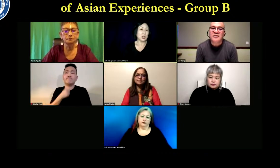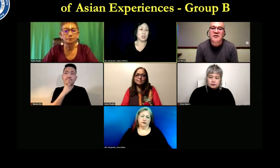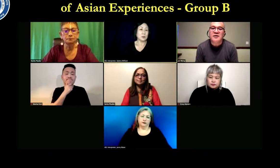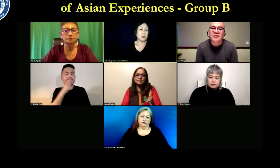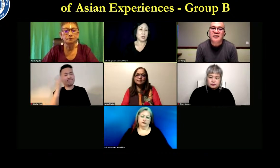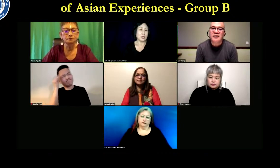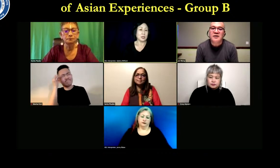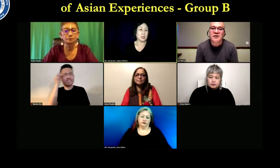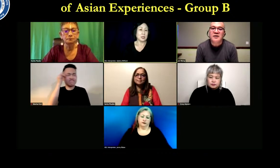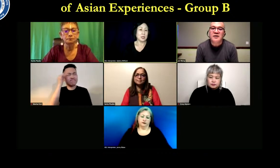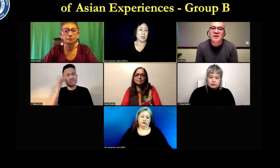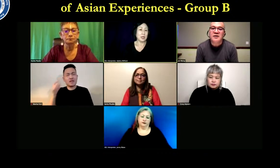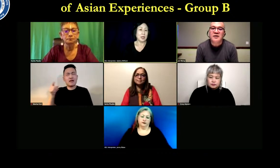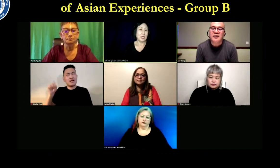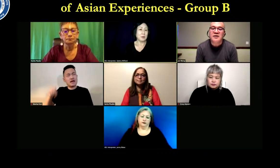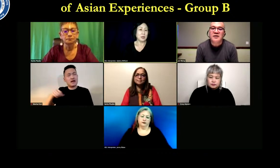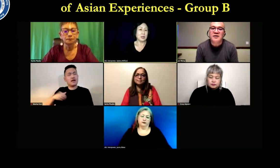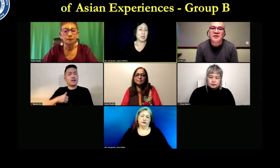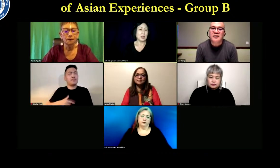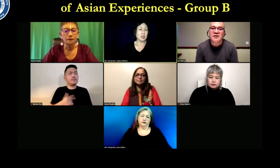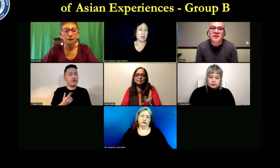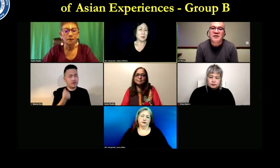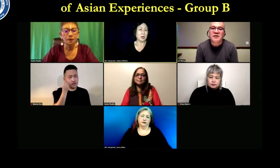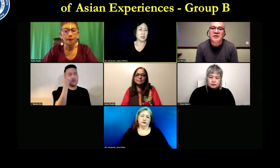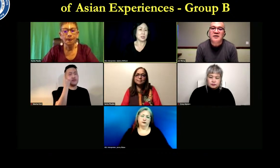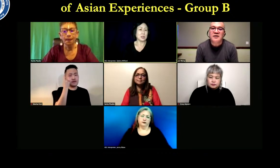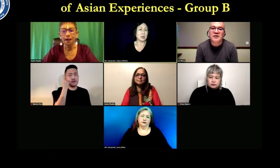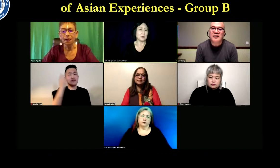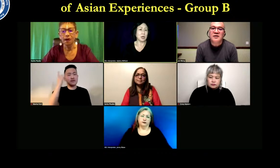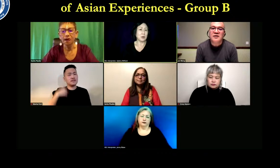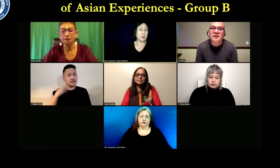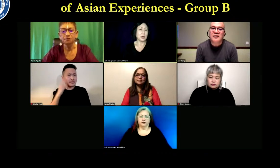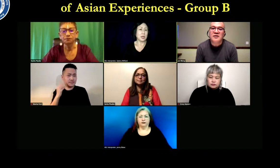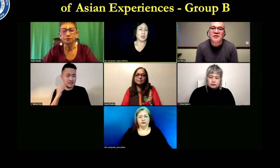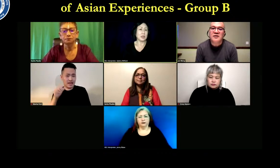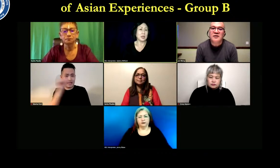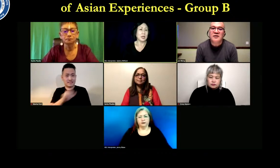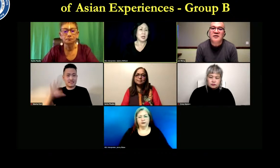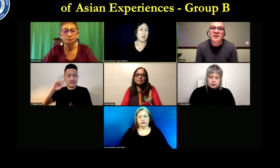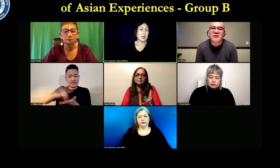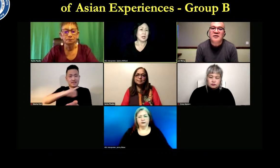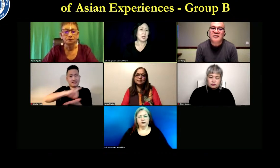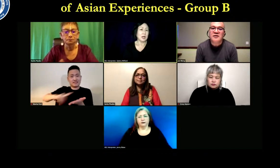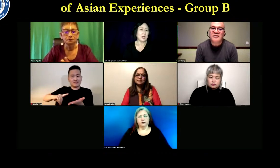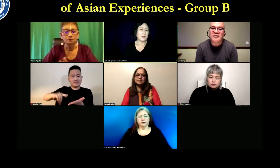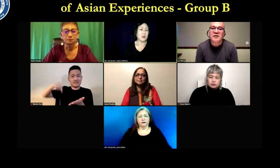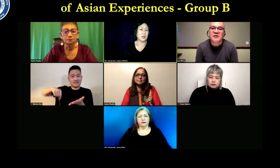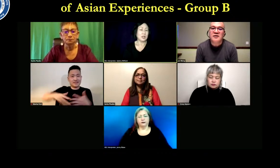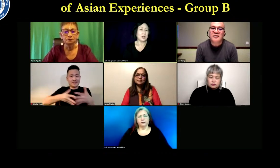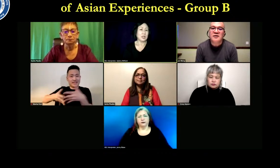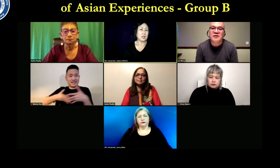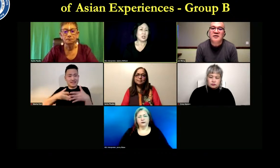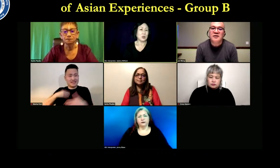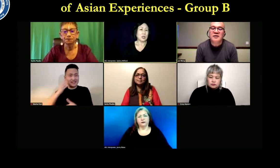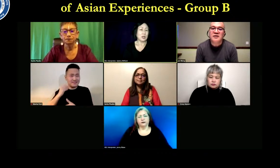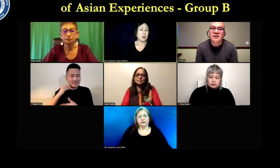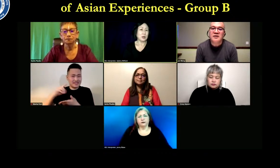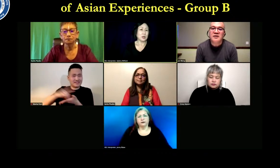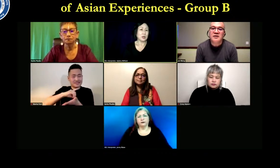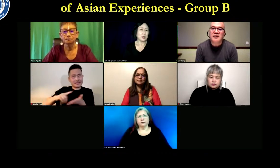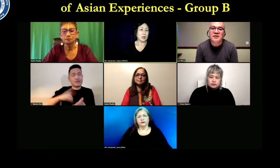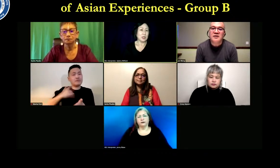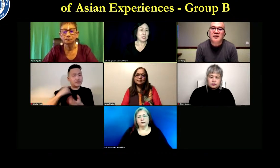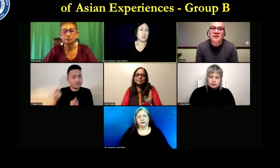it's really started some thoughts. And I've been thinking a lot about this topic. And I feel that, you know,